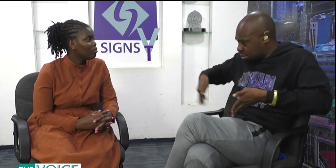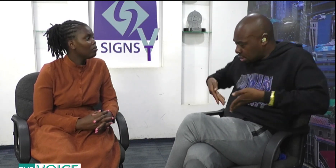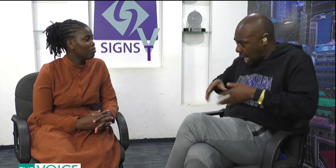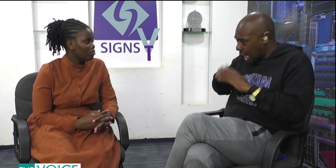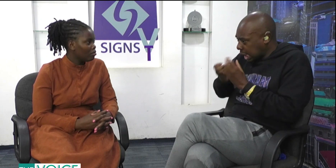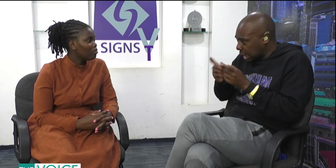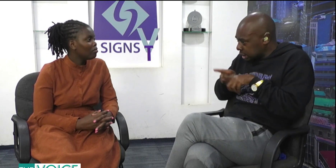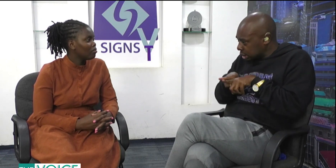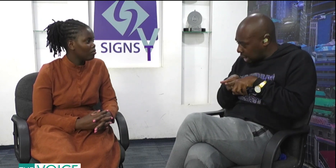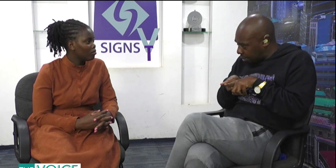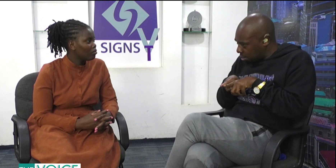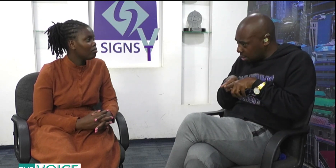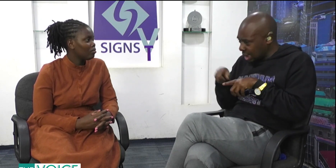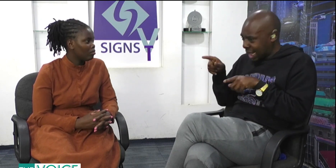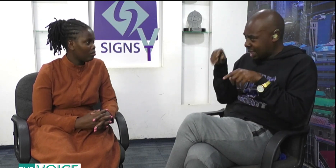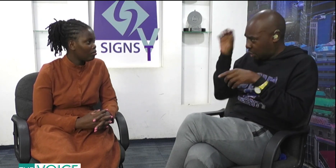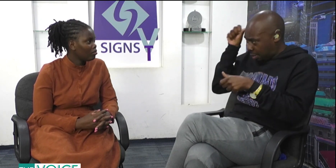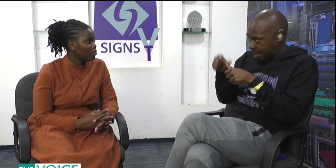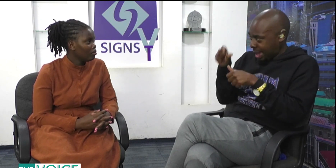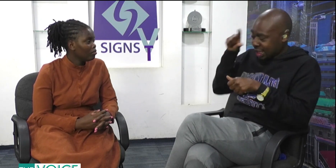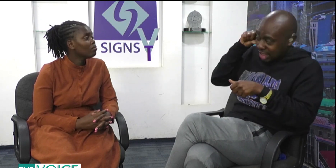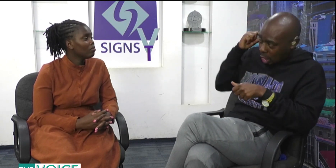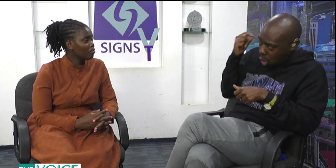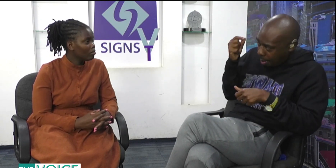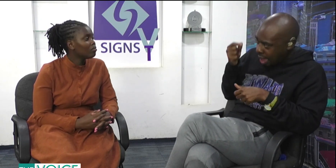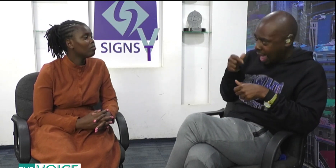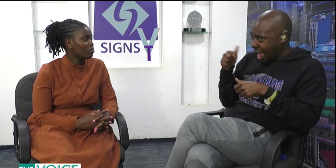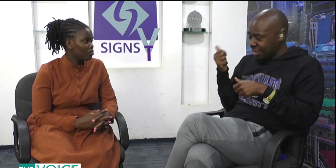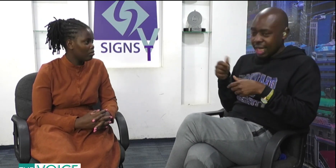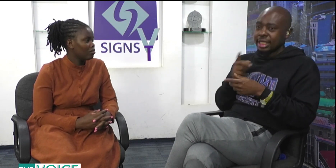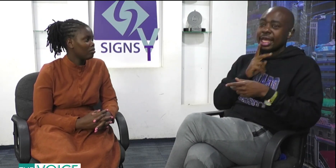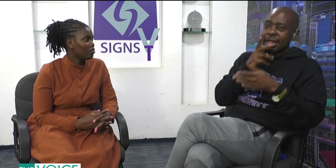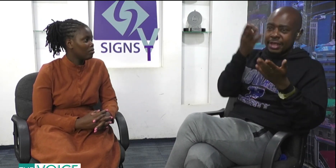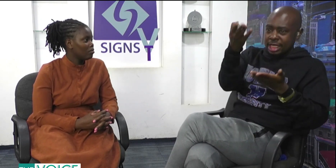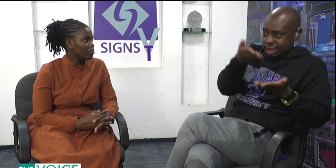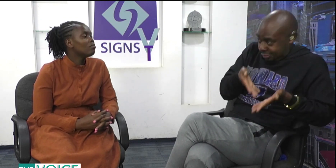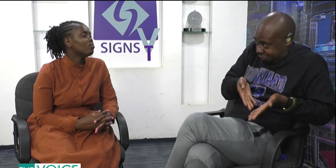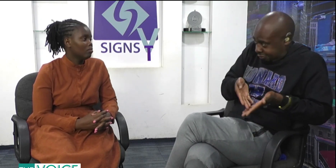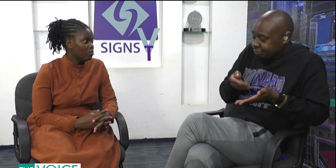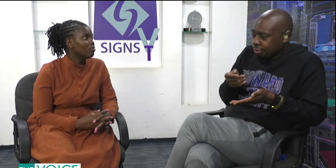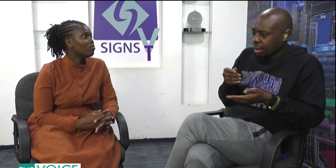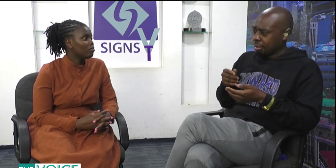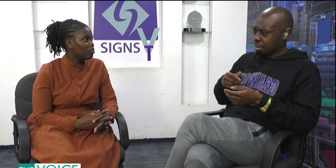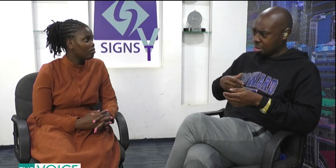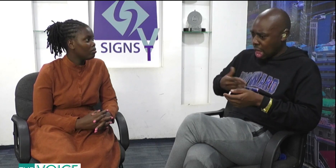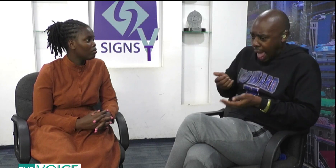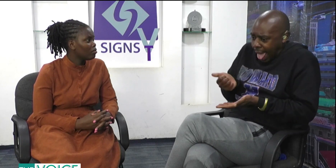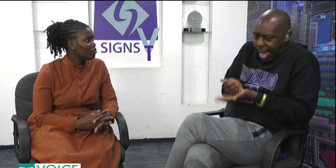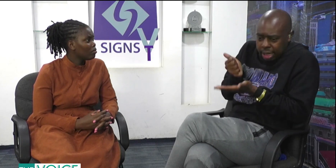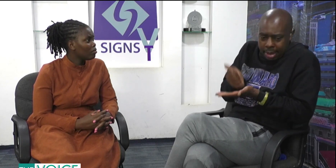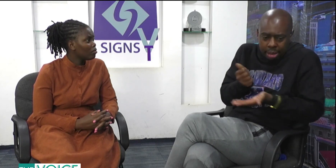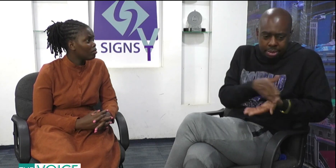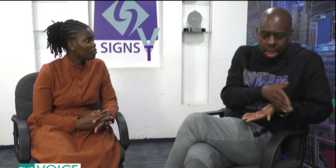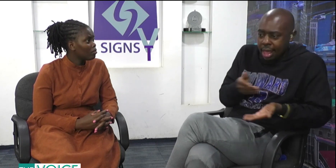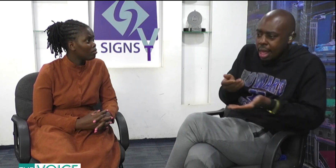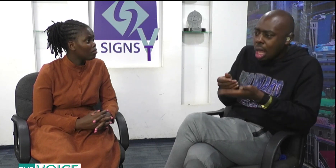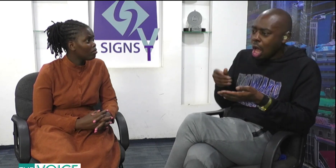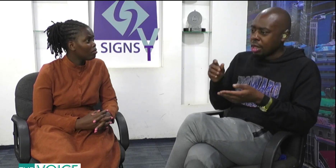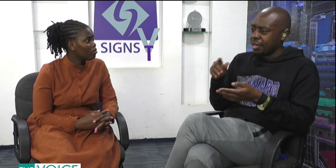And when I went to the deaf school, I used to learn. I was a fast learner, and also most of the time the teachers